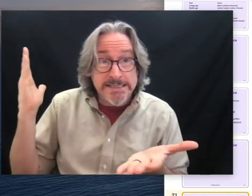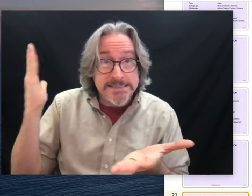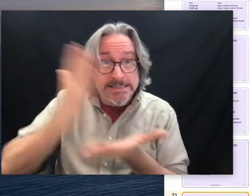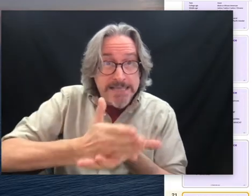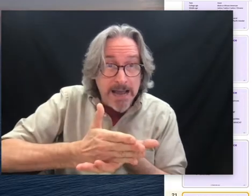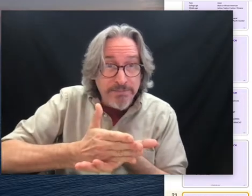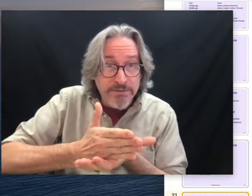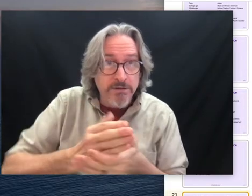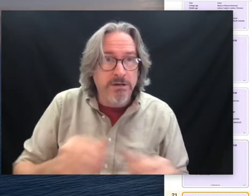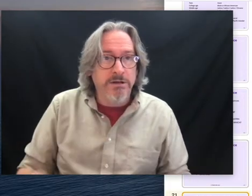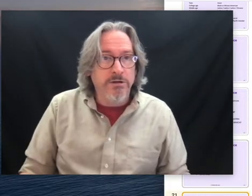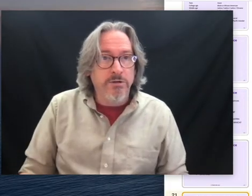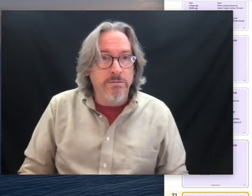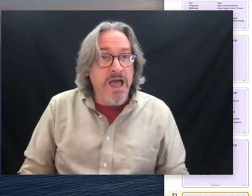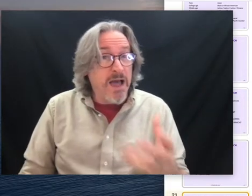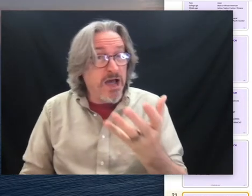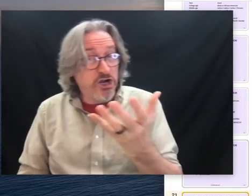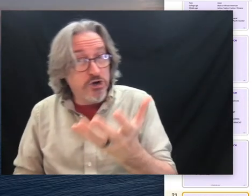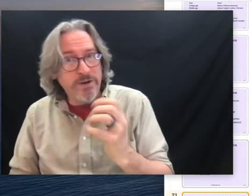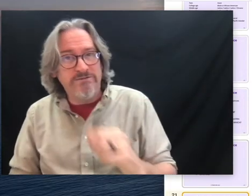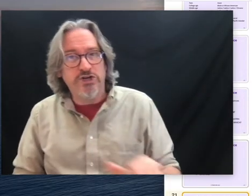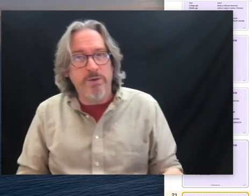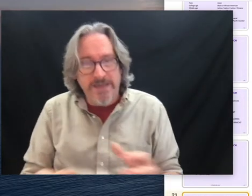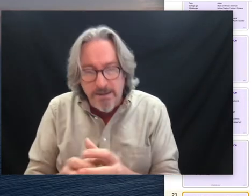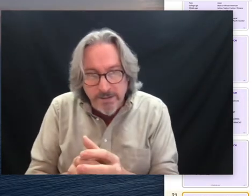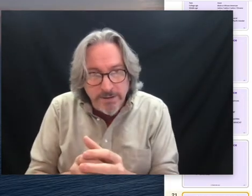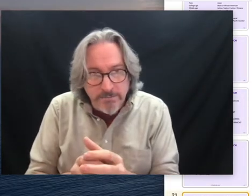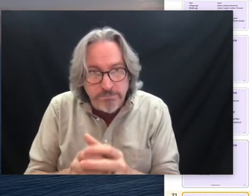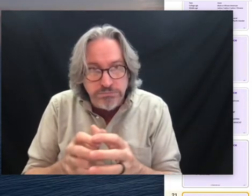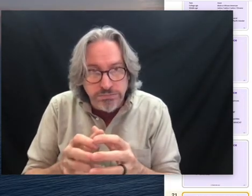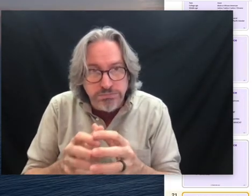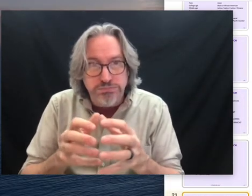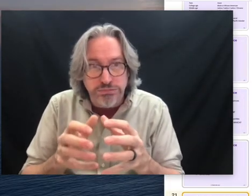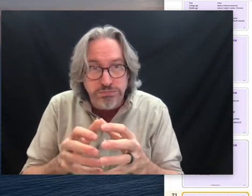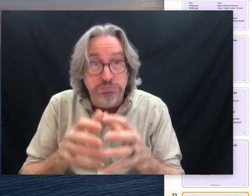it stop? A good way of showing that might be